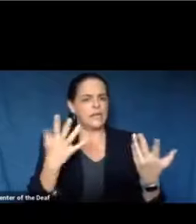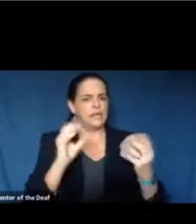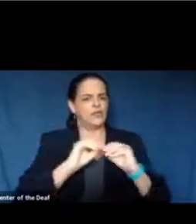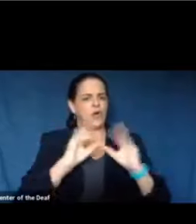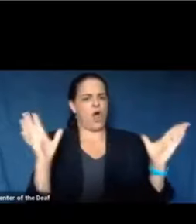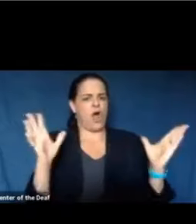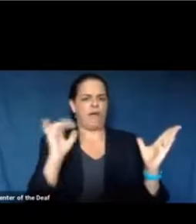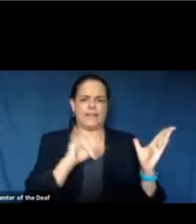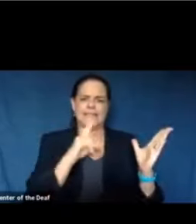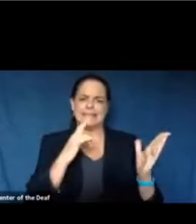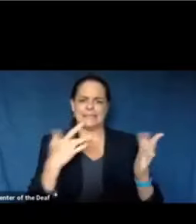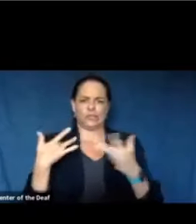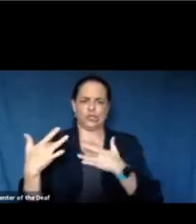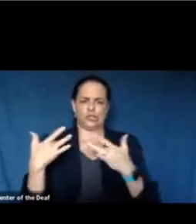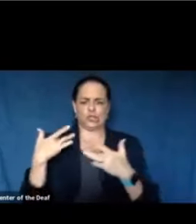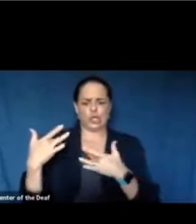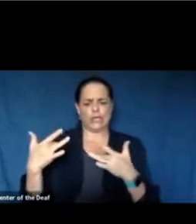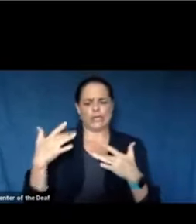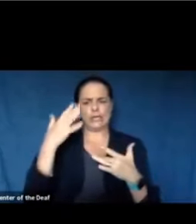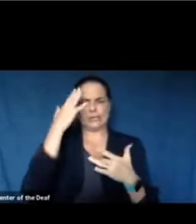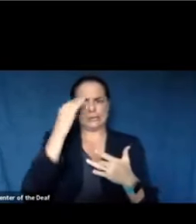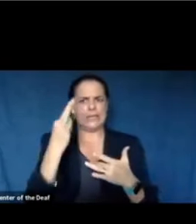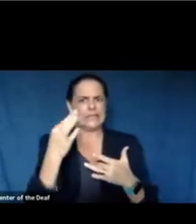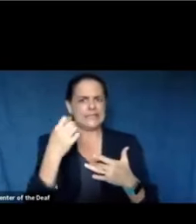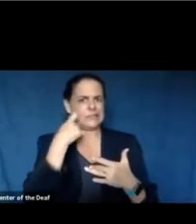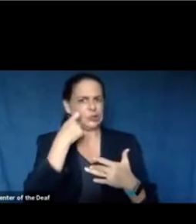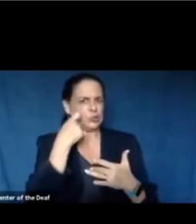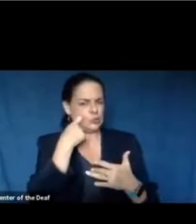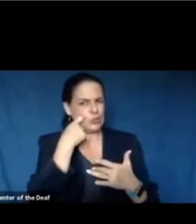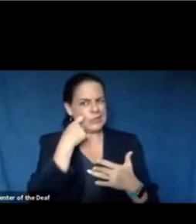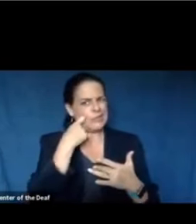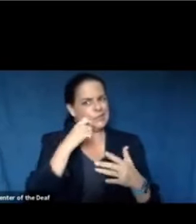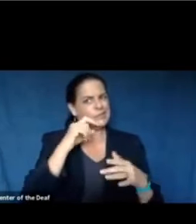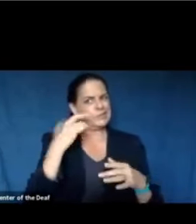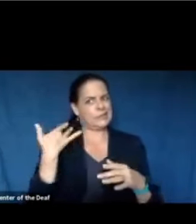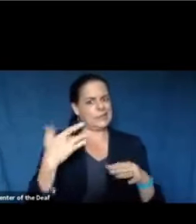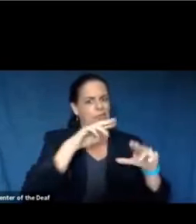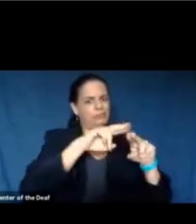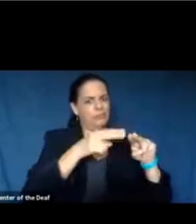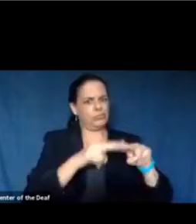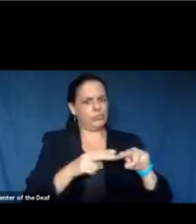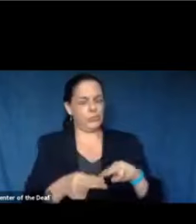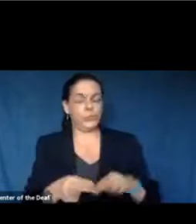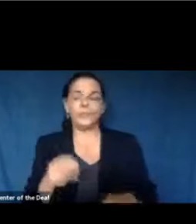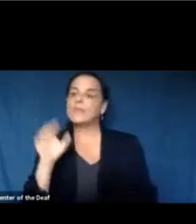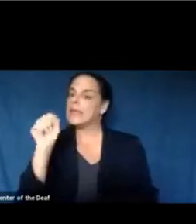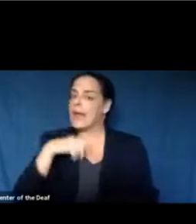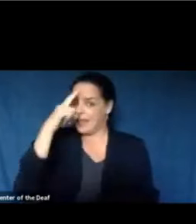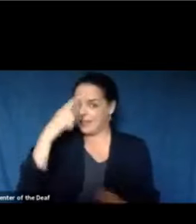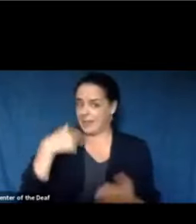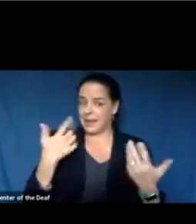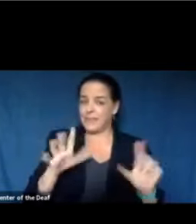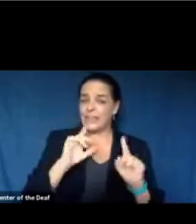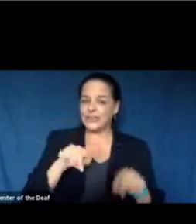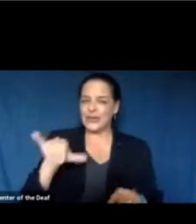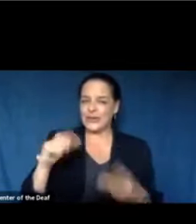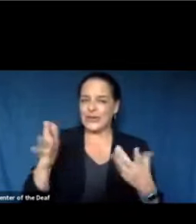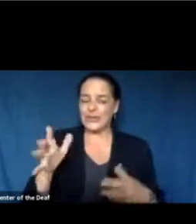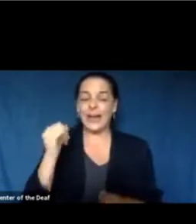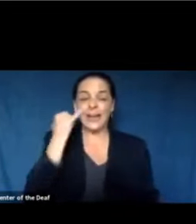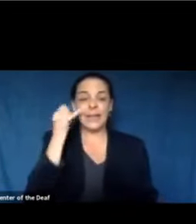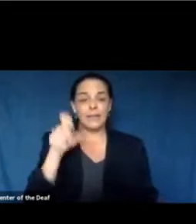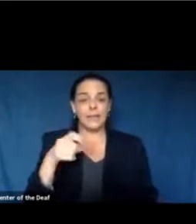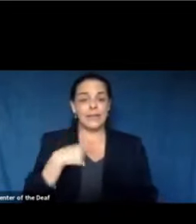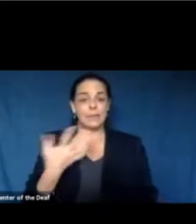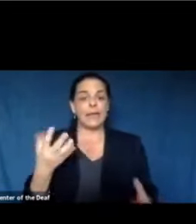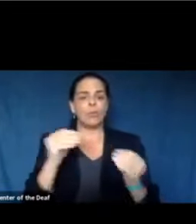this is concerning after a recent trend of decline. Yeah, I think I've addressed that already. So if you need me to